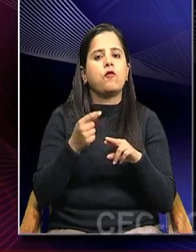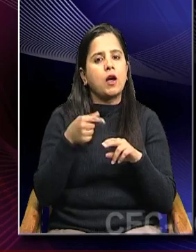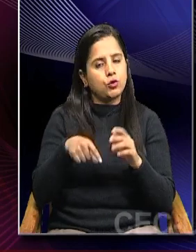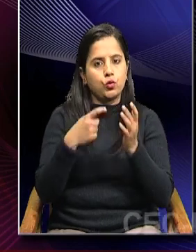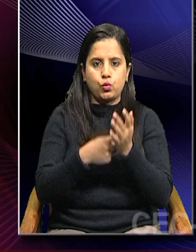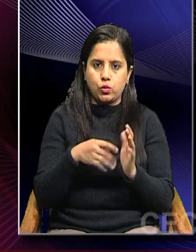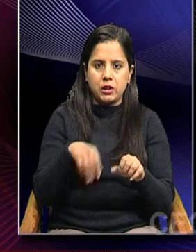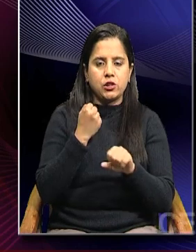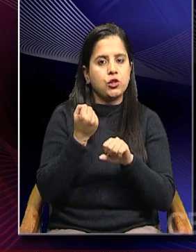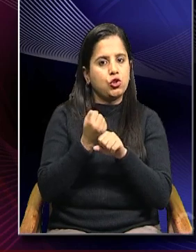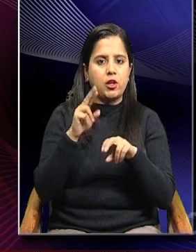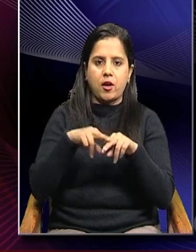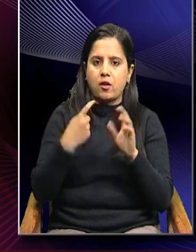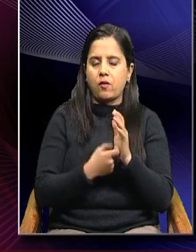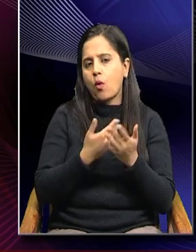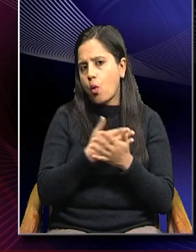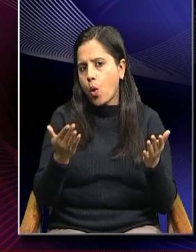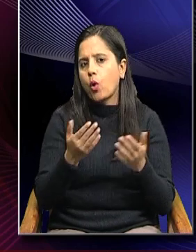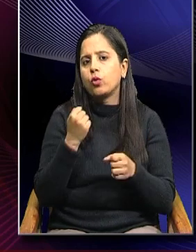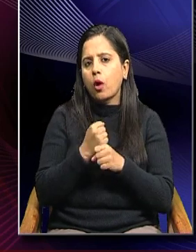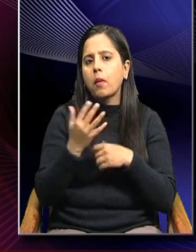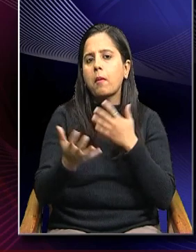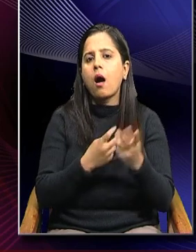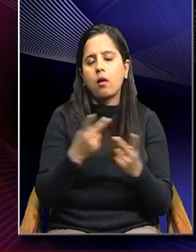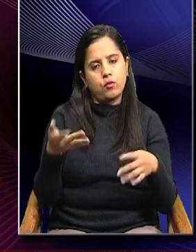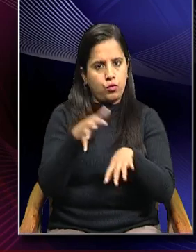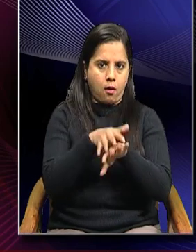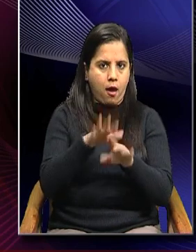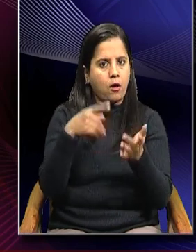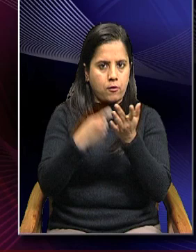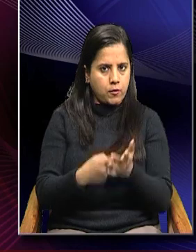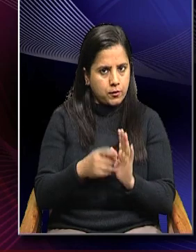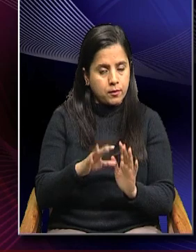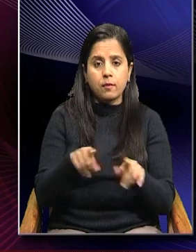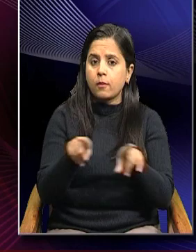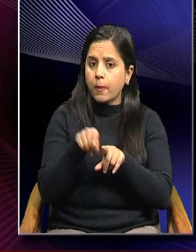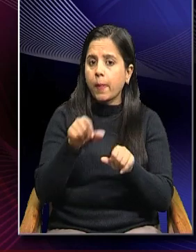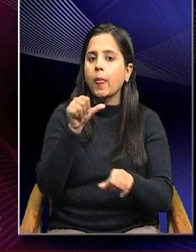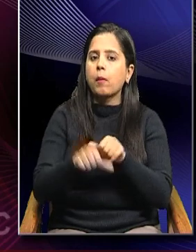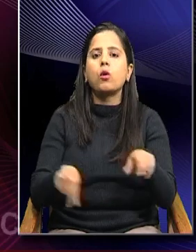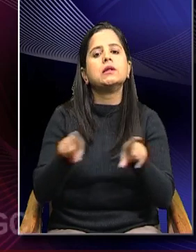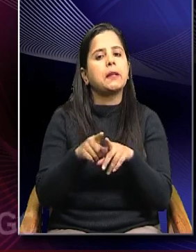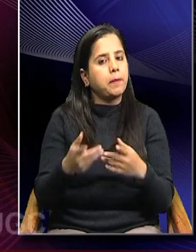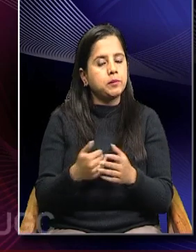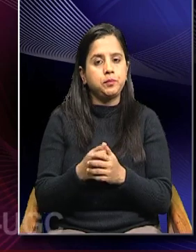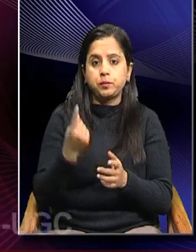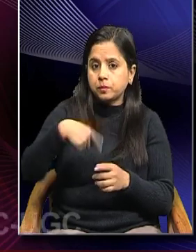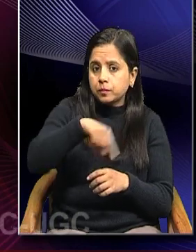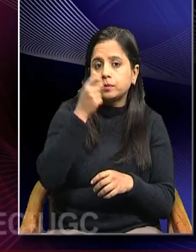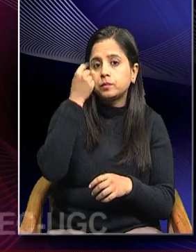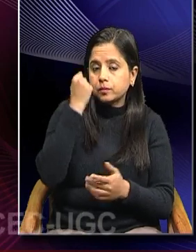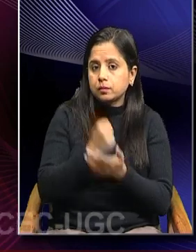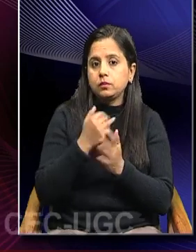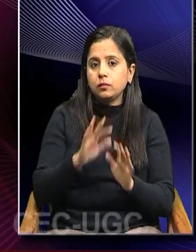applicable for all government purchases, government procurements. So accordingly, they are processing it. So we have to understand